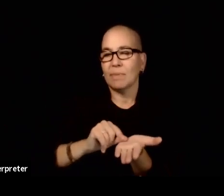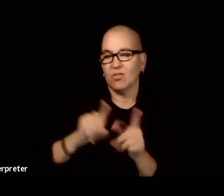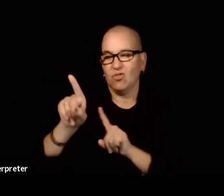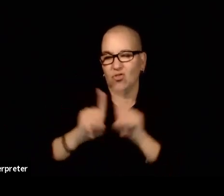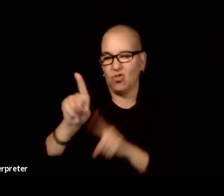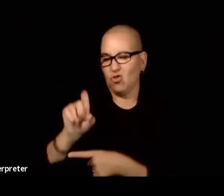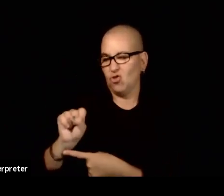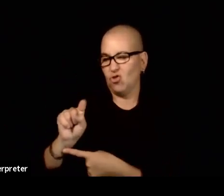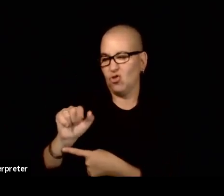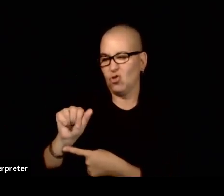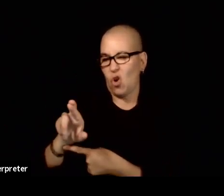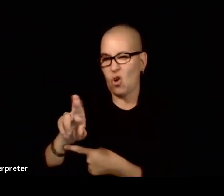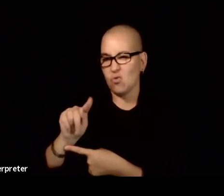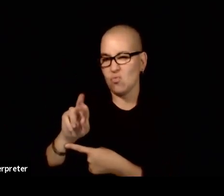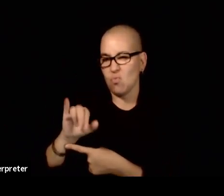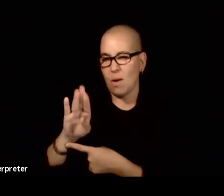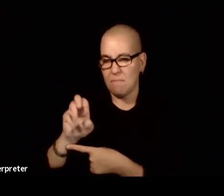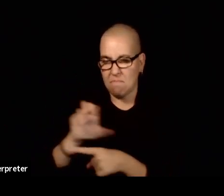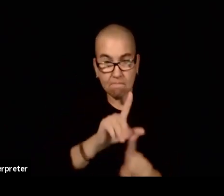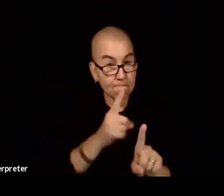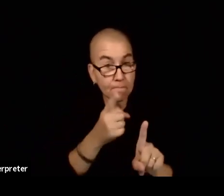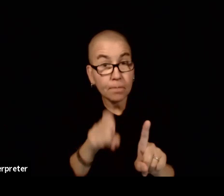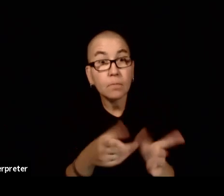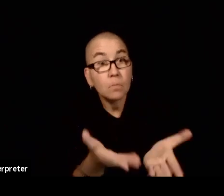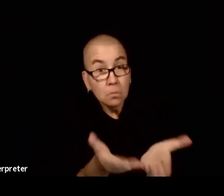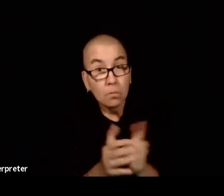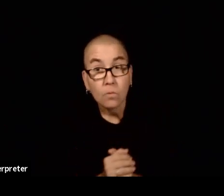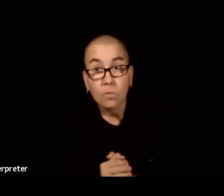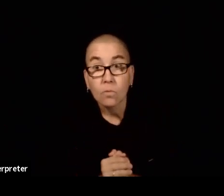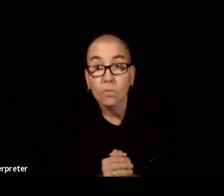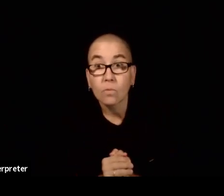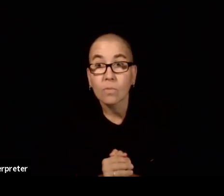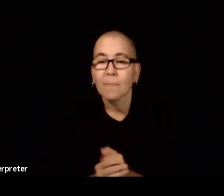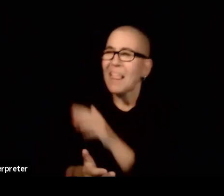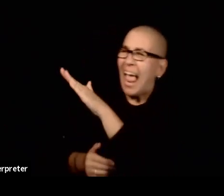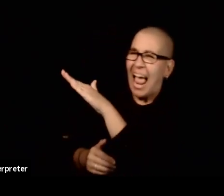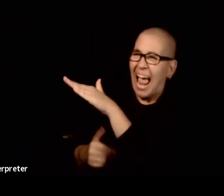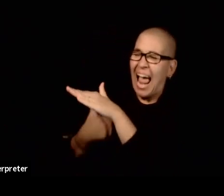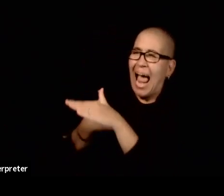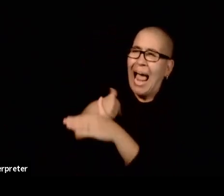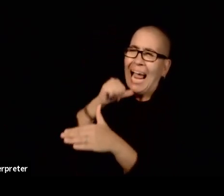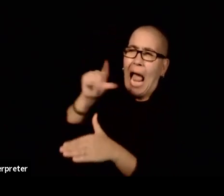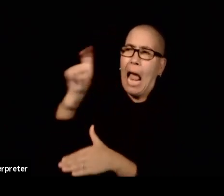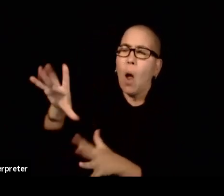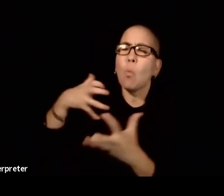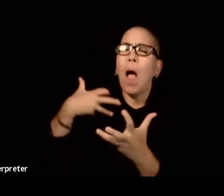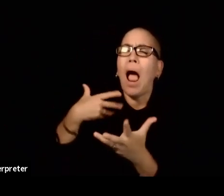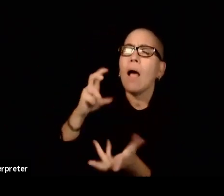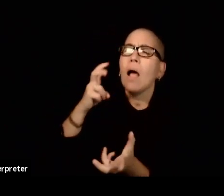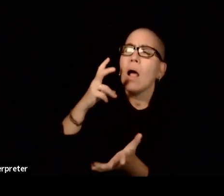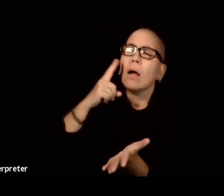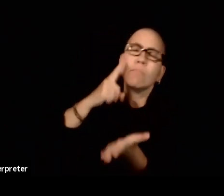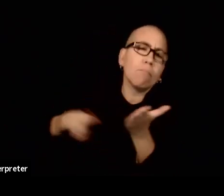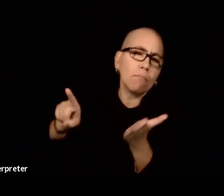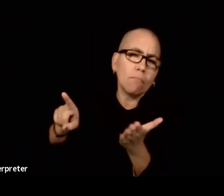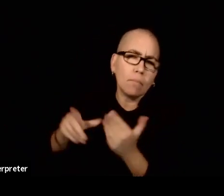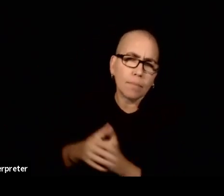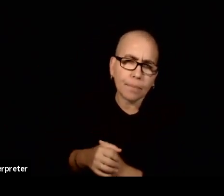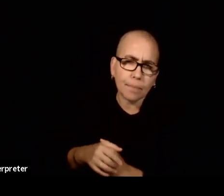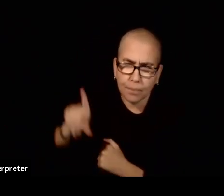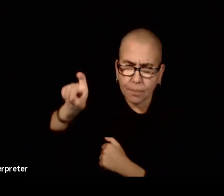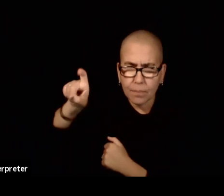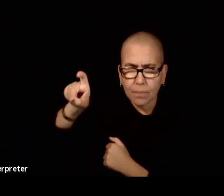Commissioner, this isn't my question, but I wanted to fact check something you said. Did you say the person was infected at the rodeo or was infectious while